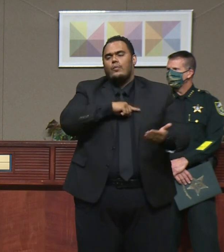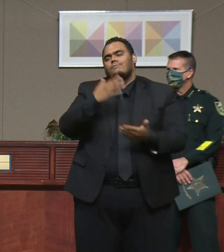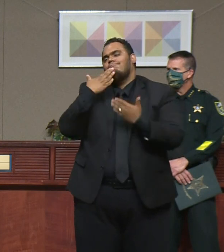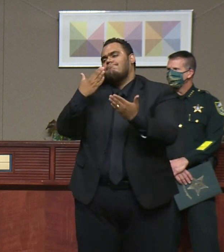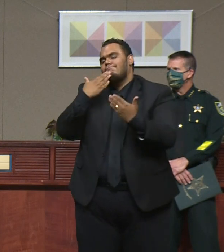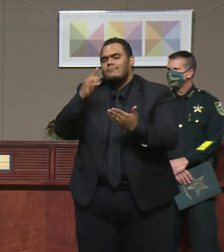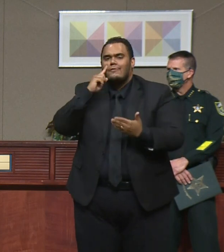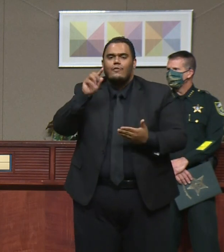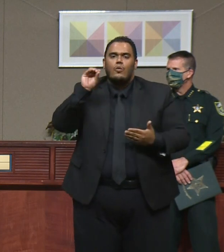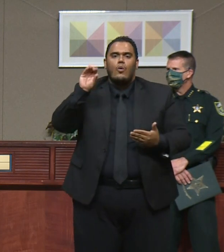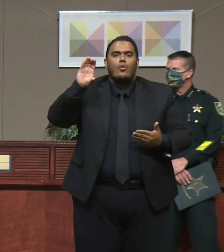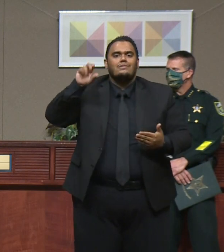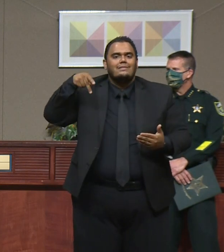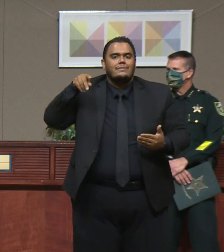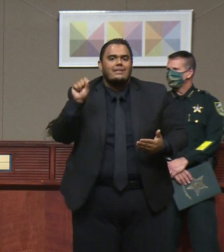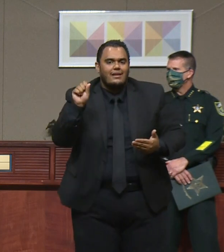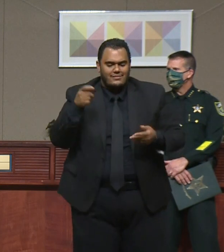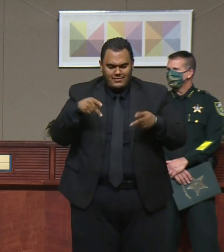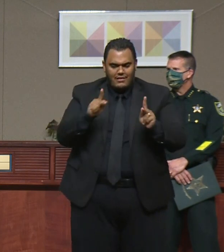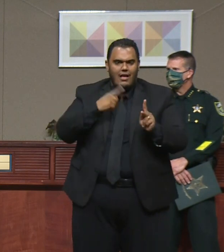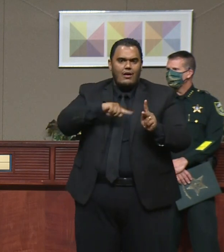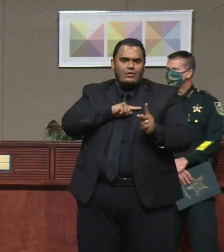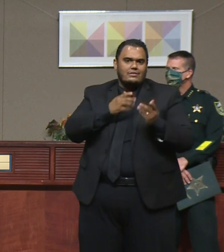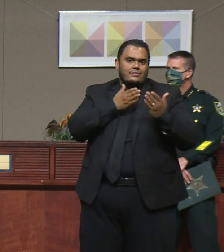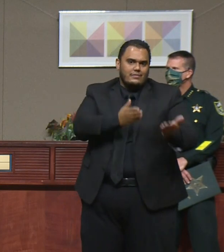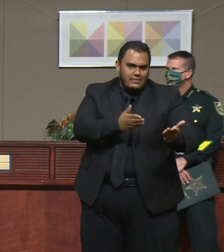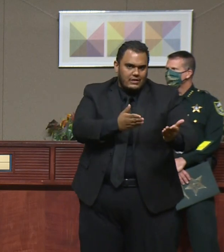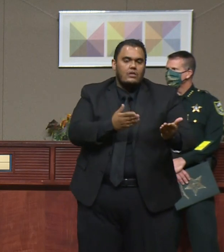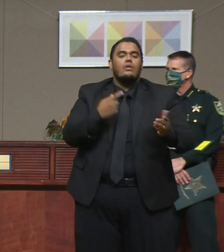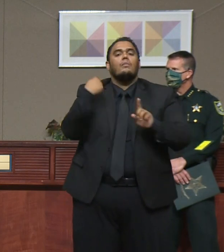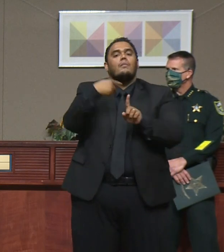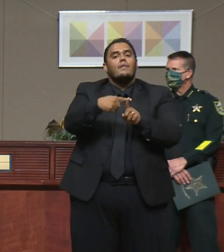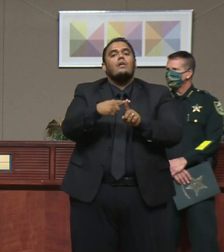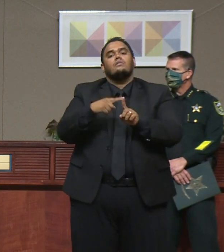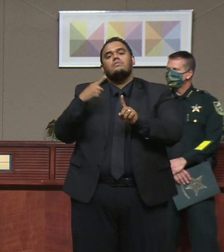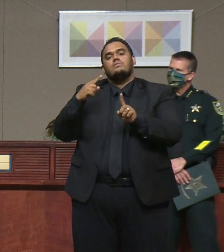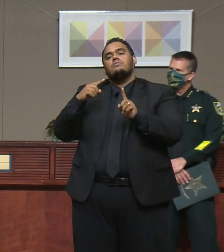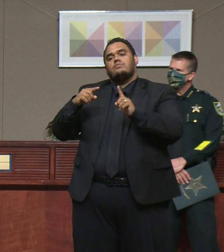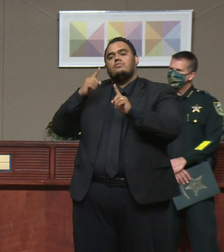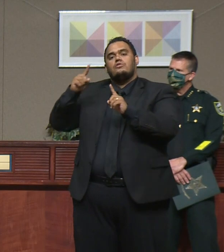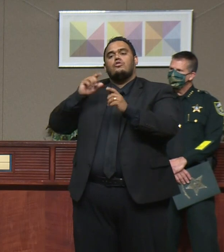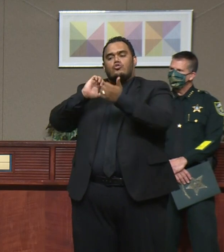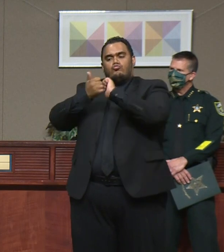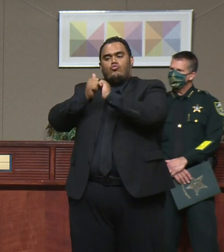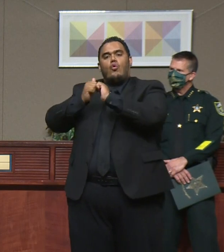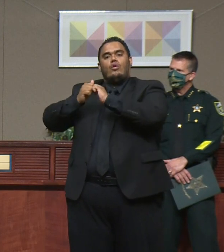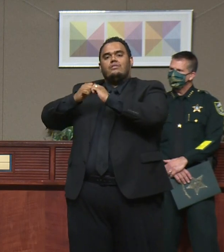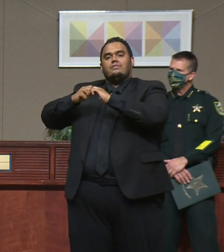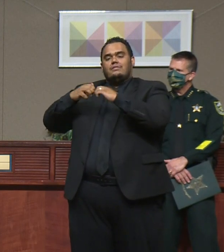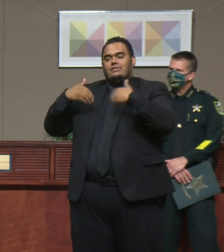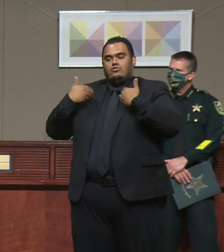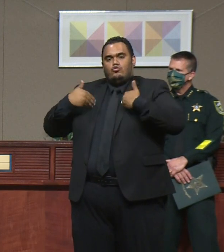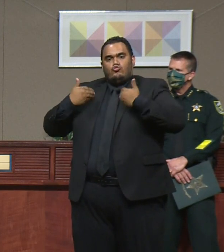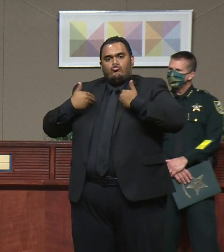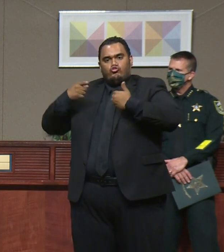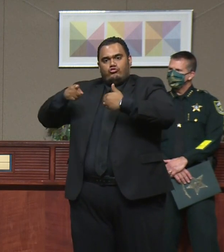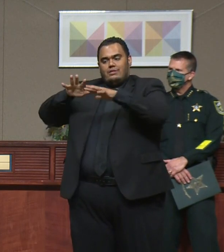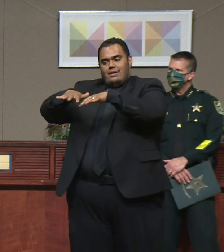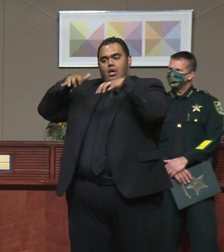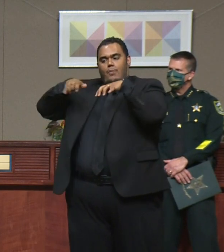Schools for allowing us to be there, and also at the Youth Sports Complex located in the 32824 zip code. So